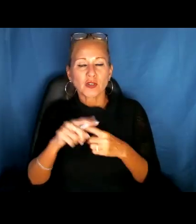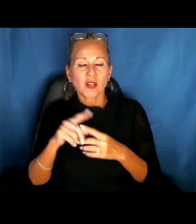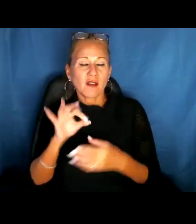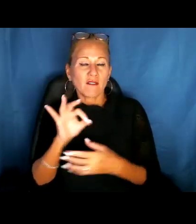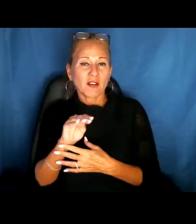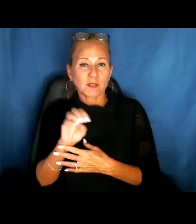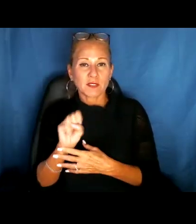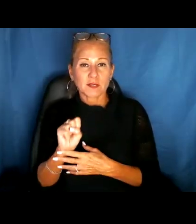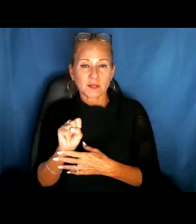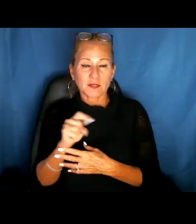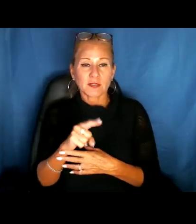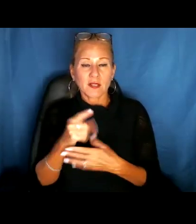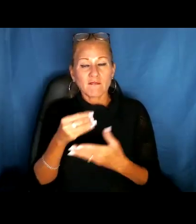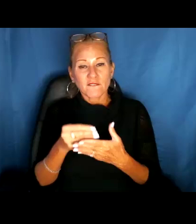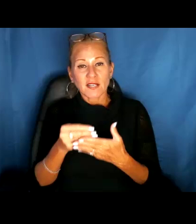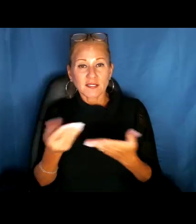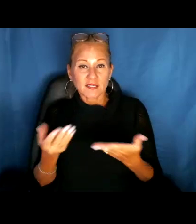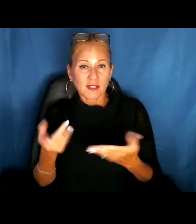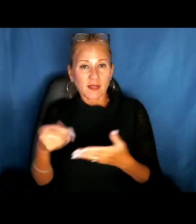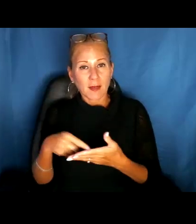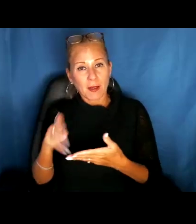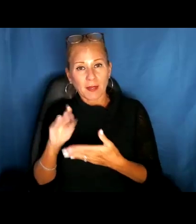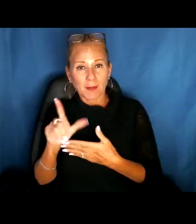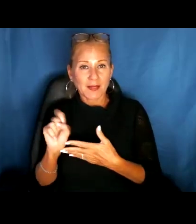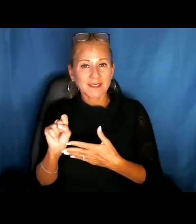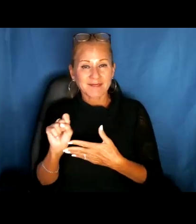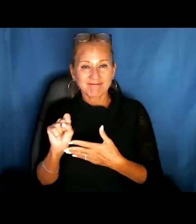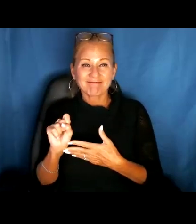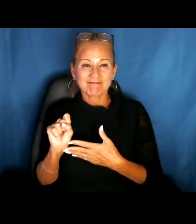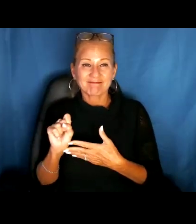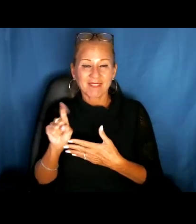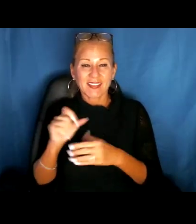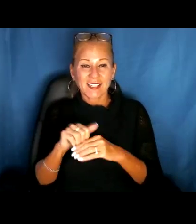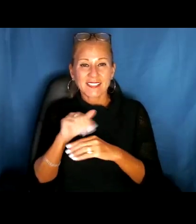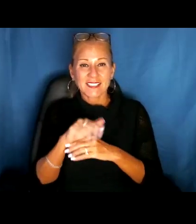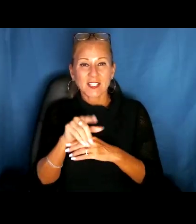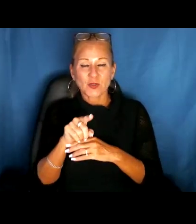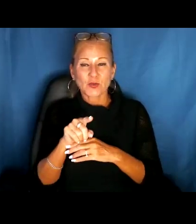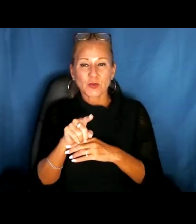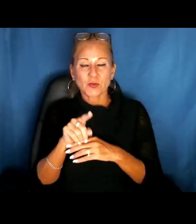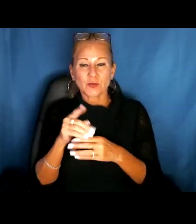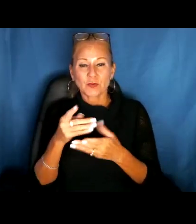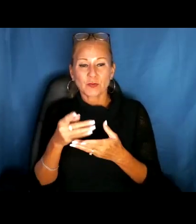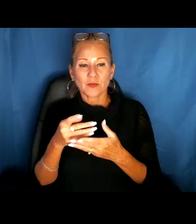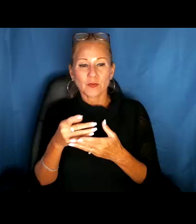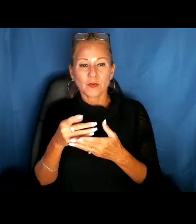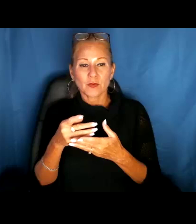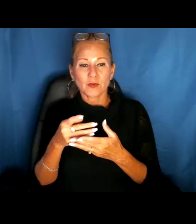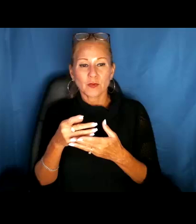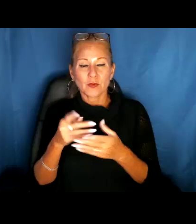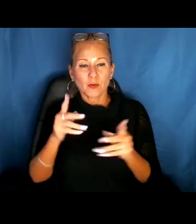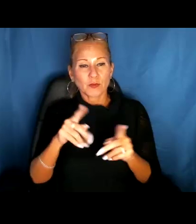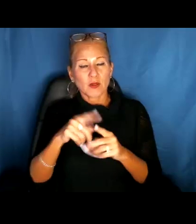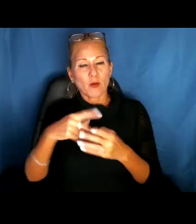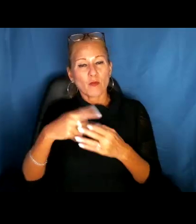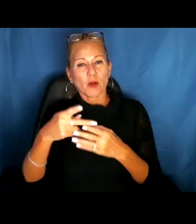management services, finances, right? They pay the bills and they send you, they send the participants in the program the